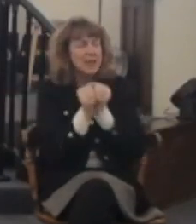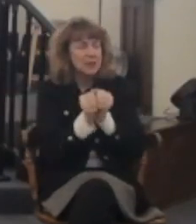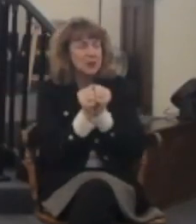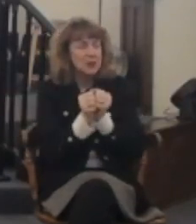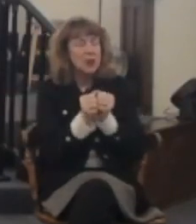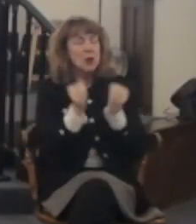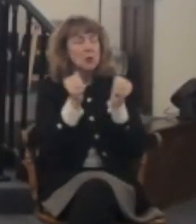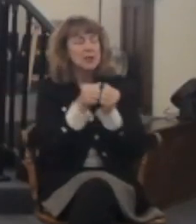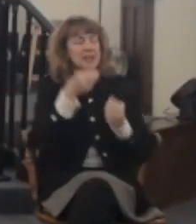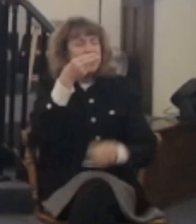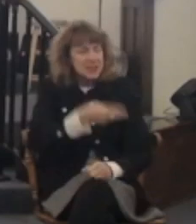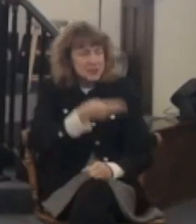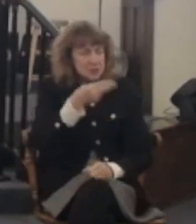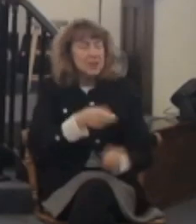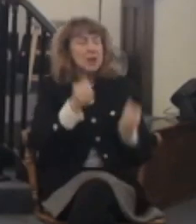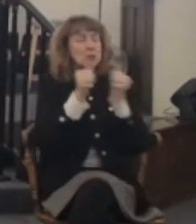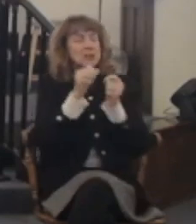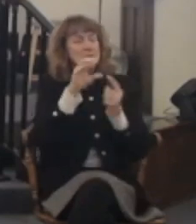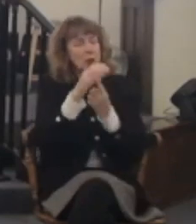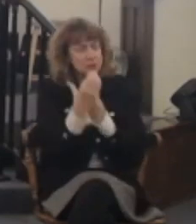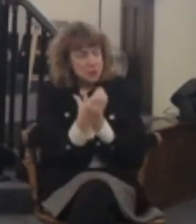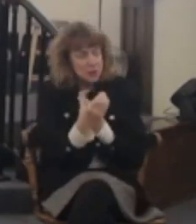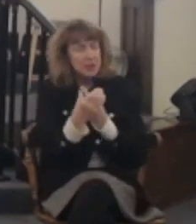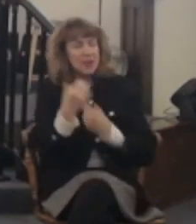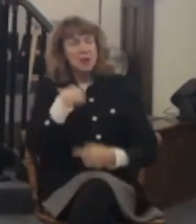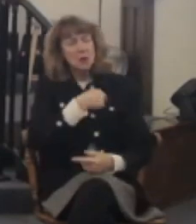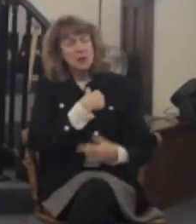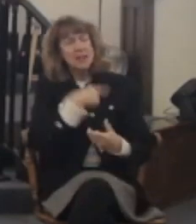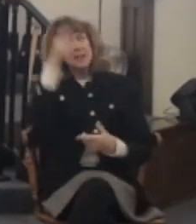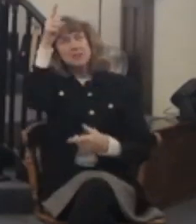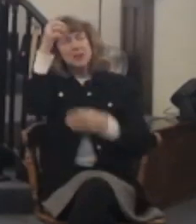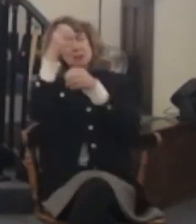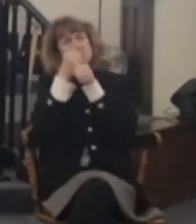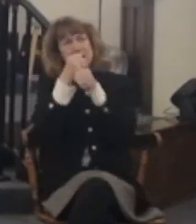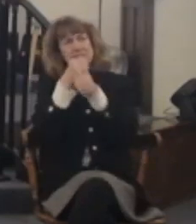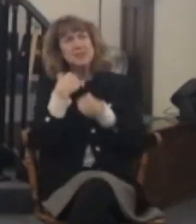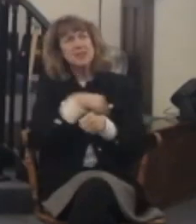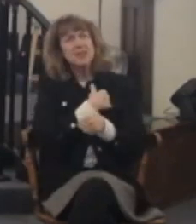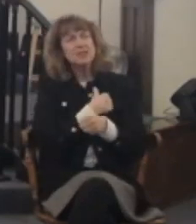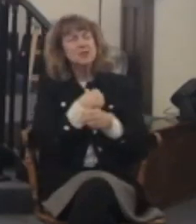and culture which we've been entrusted.